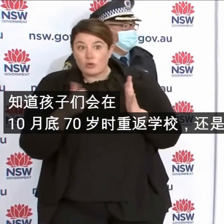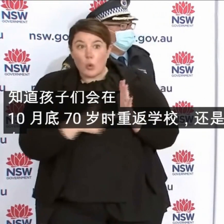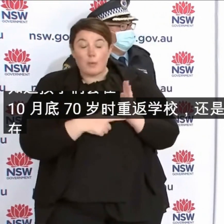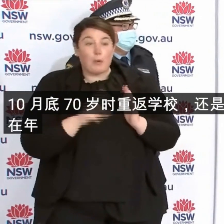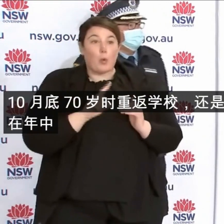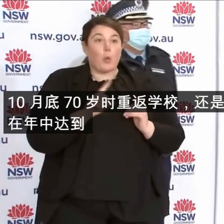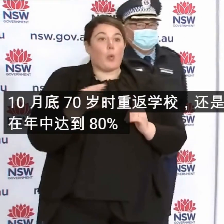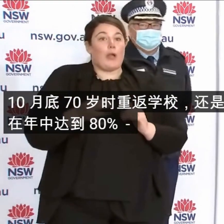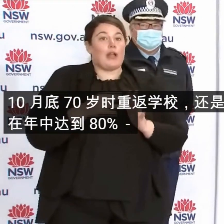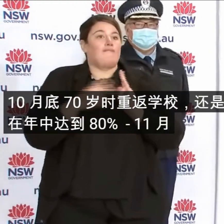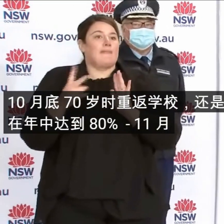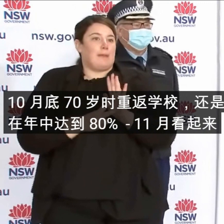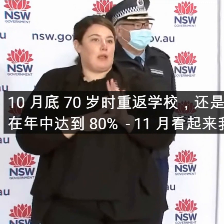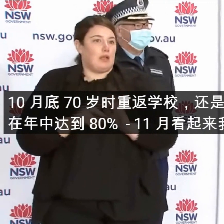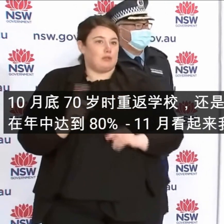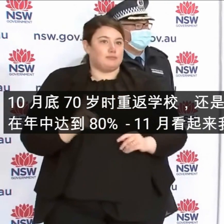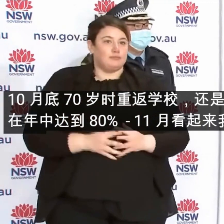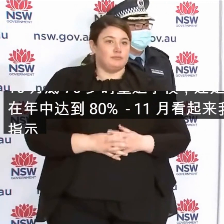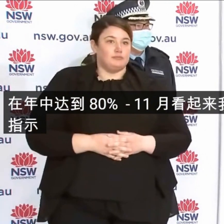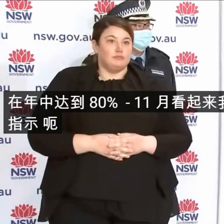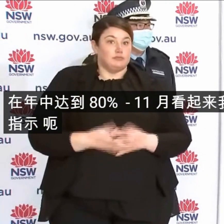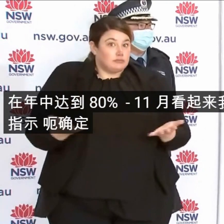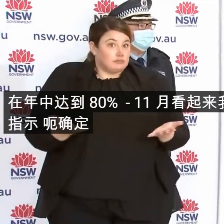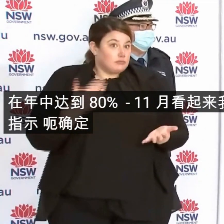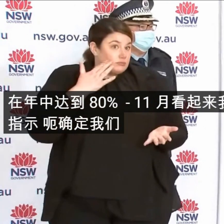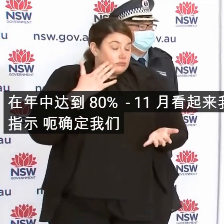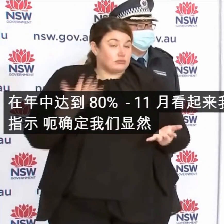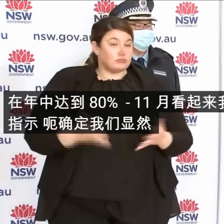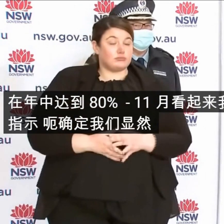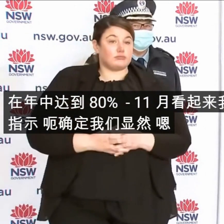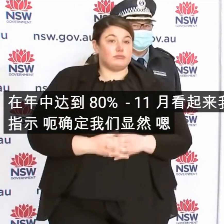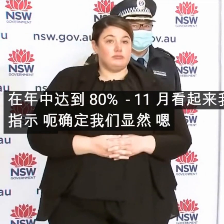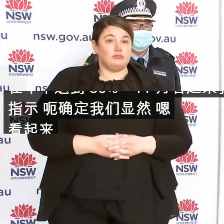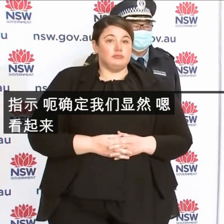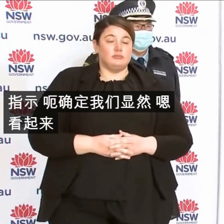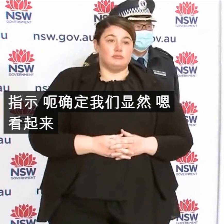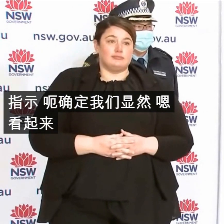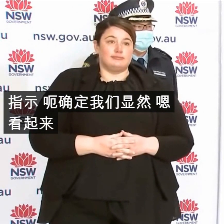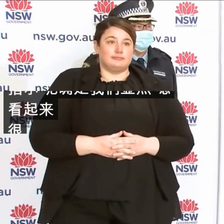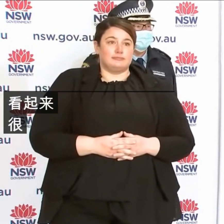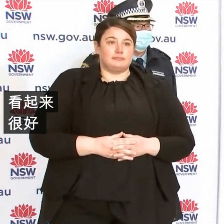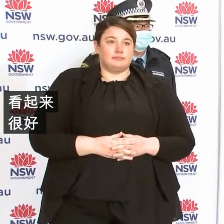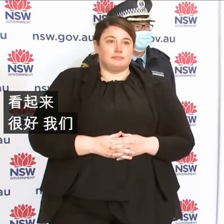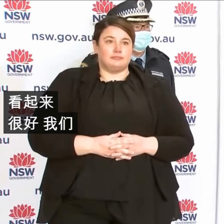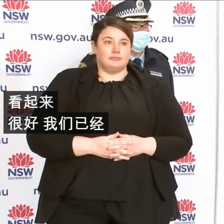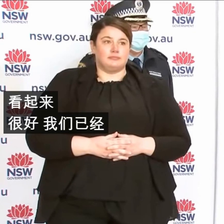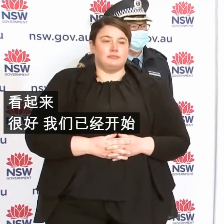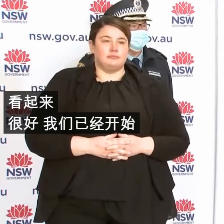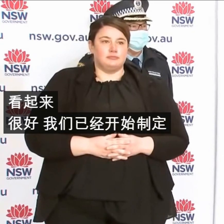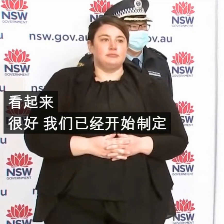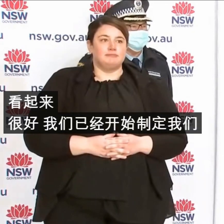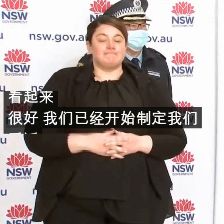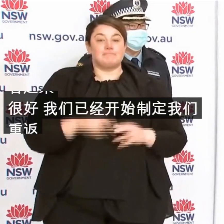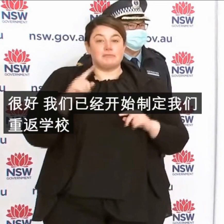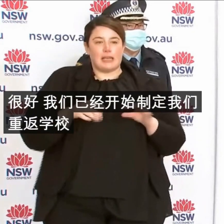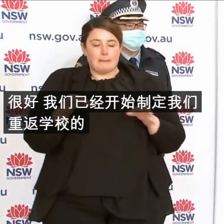or is it 80% in mid-November? Look, Can you give an indication, please? Sure, we're obviously looking, we have